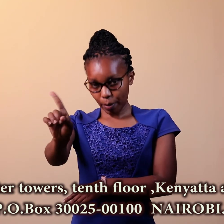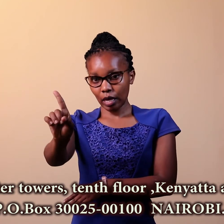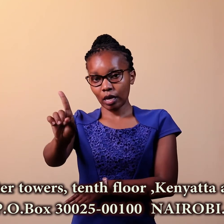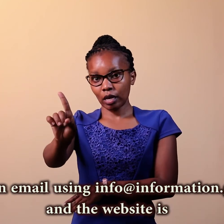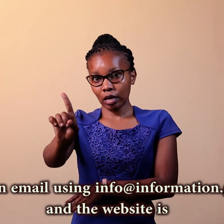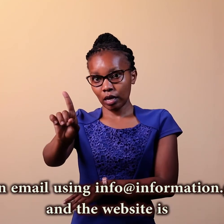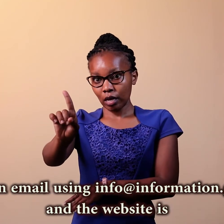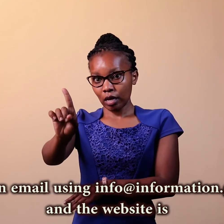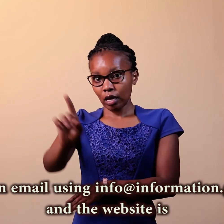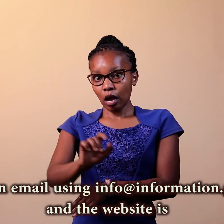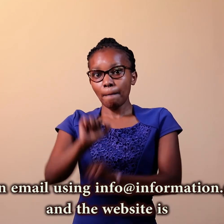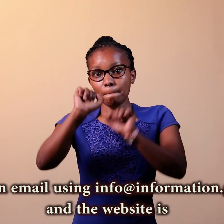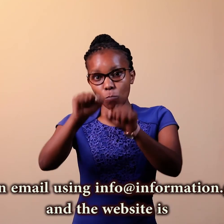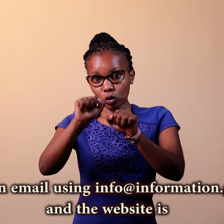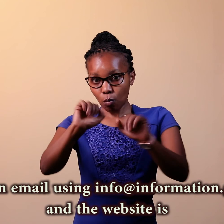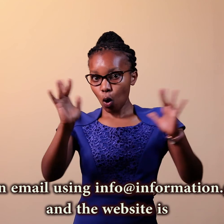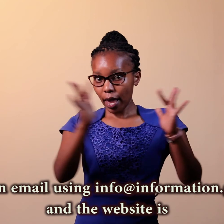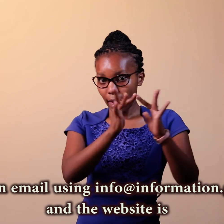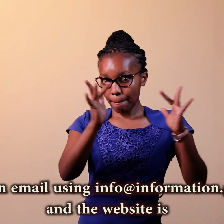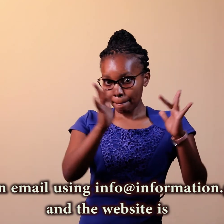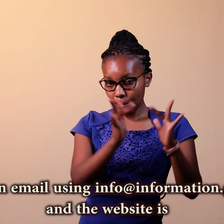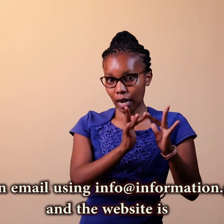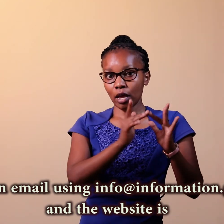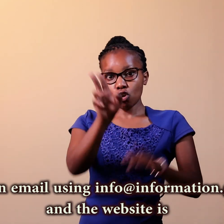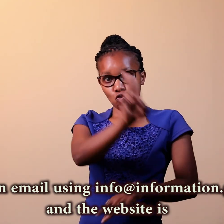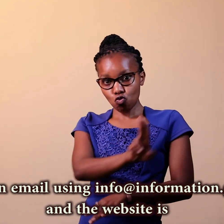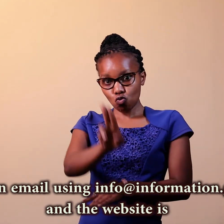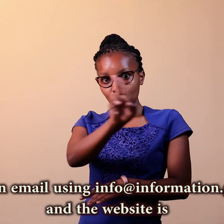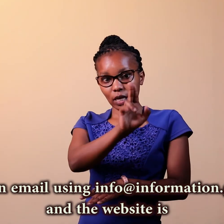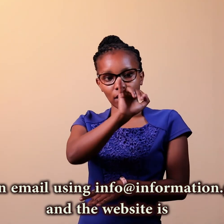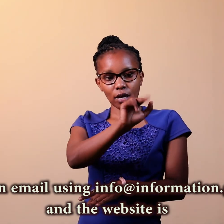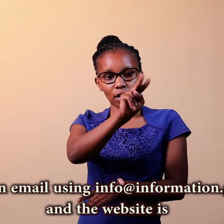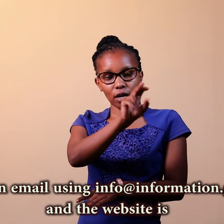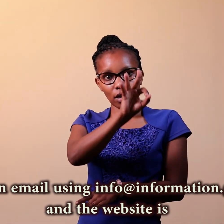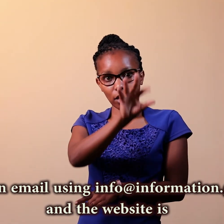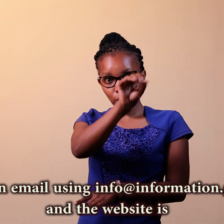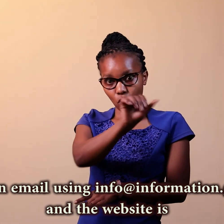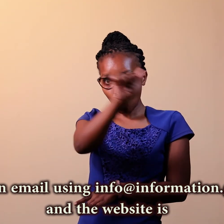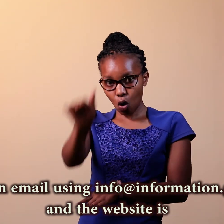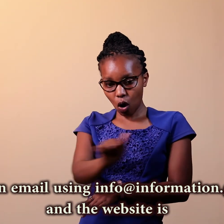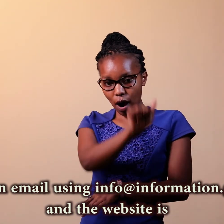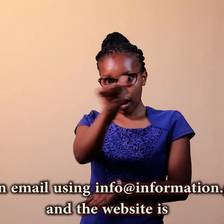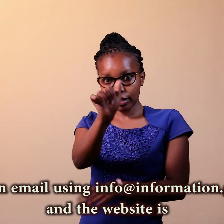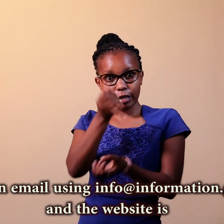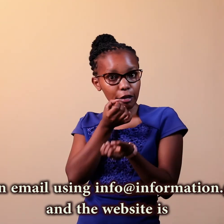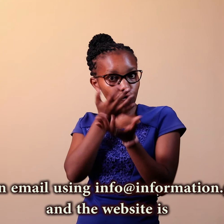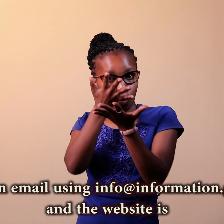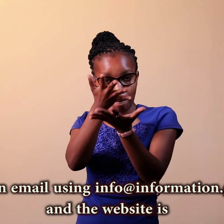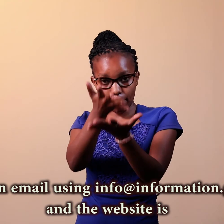You can email. Using info. At. Information. Information. Dot.